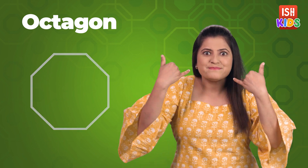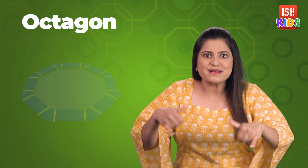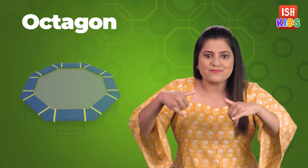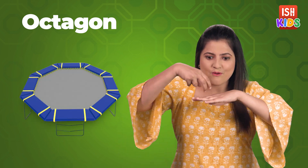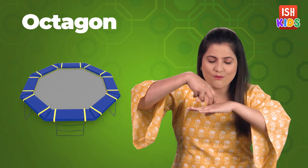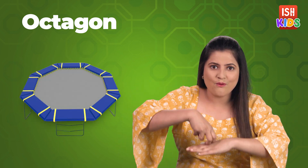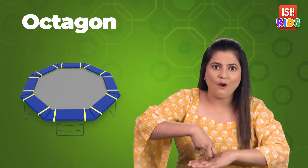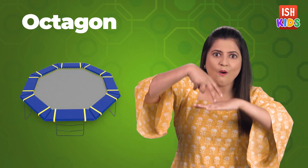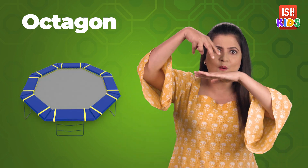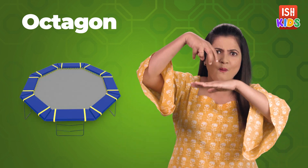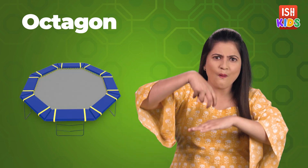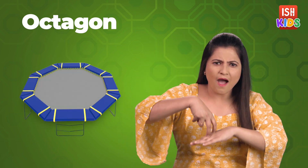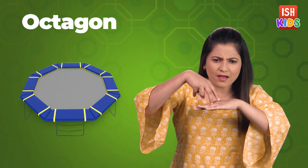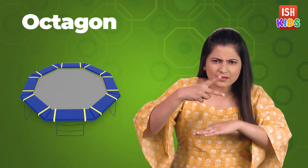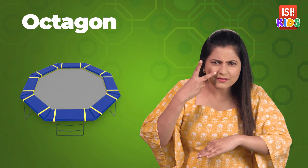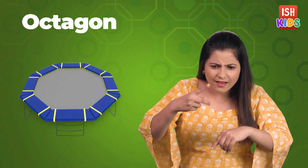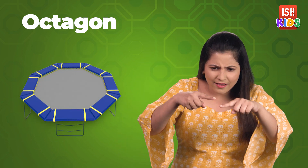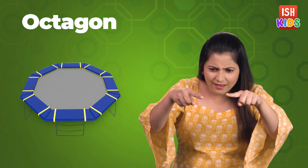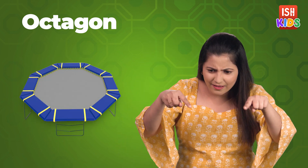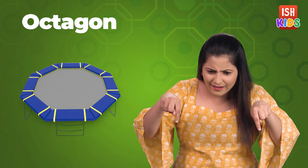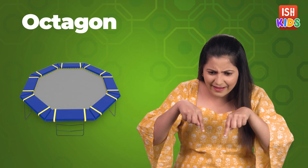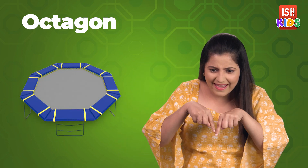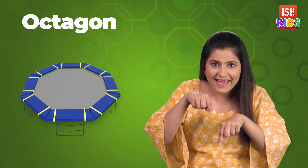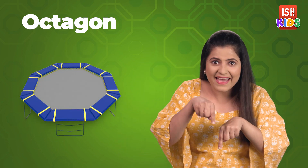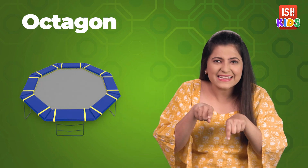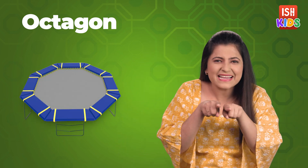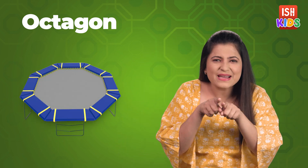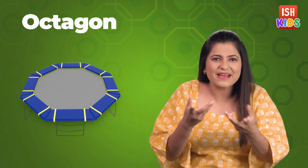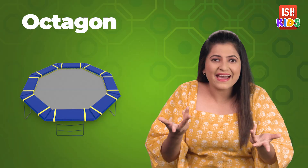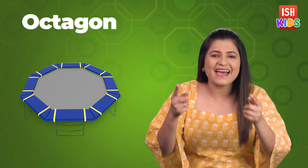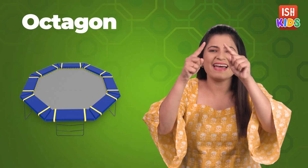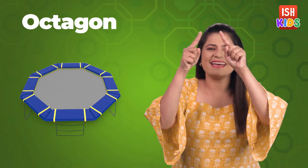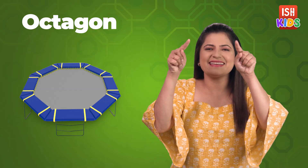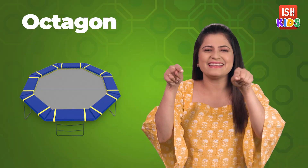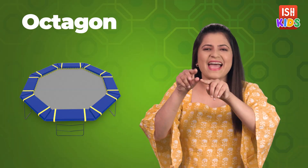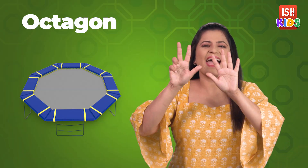love jumping on the trampoline. The trampoline is in the octagon shape.